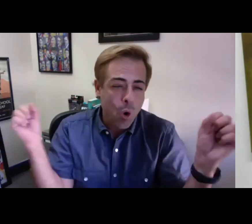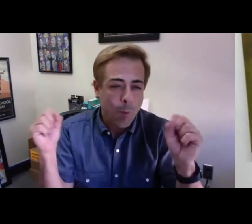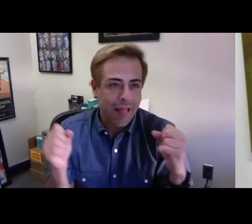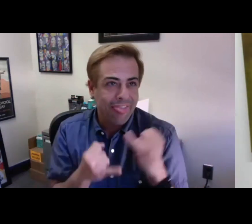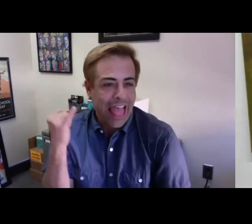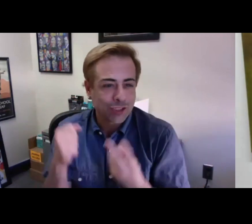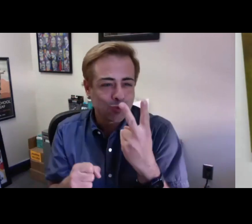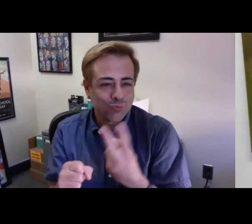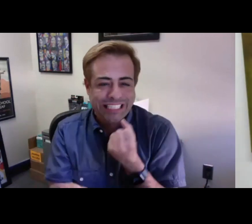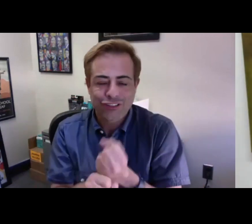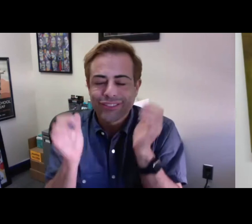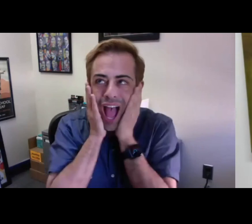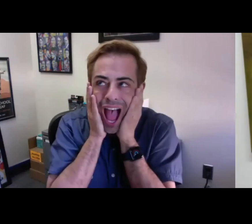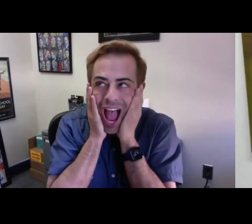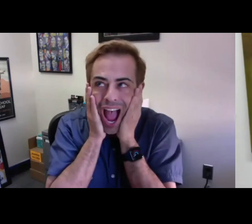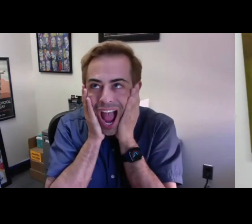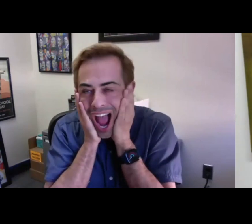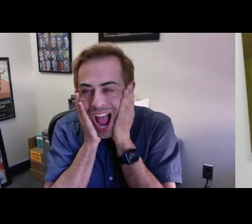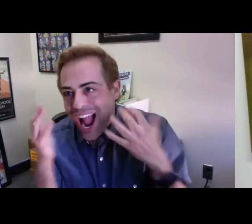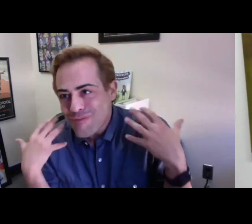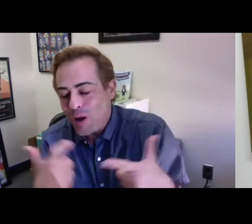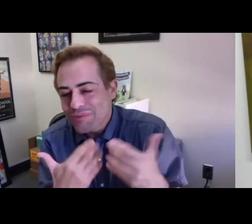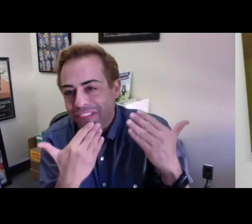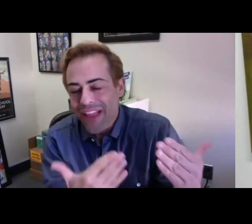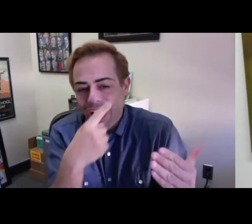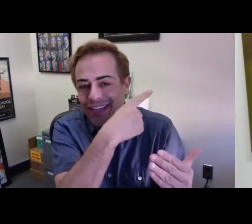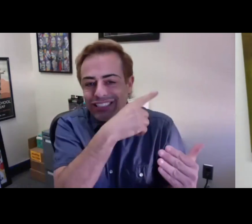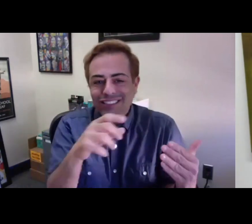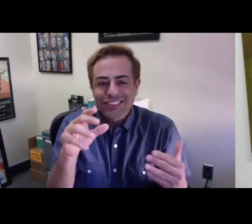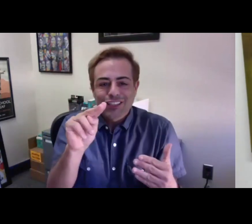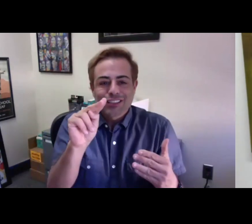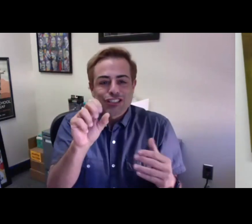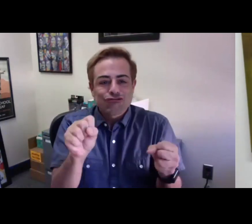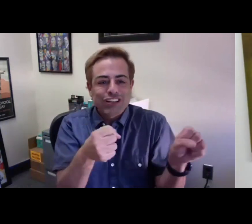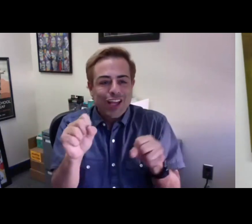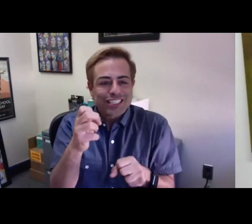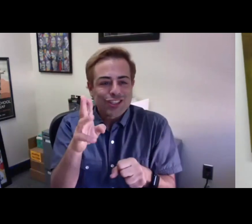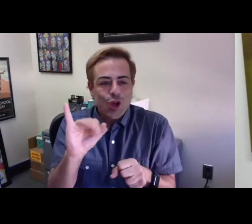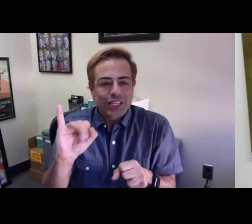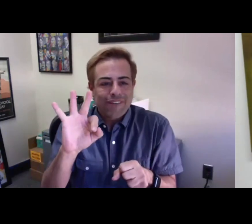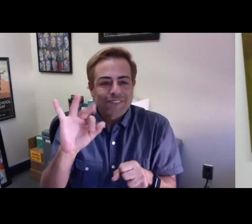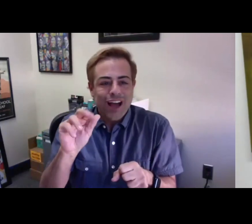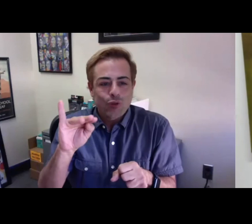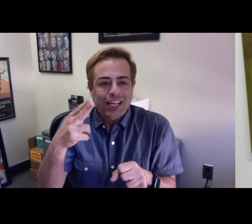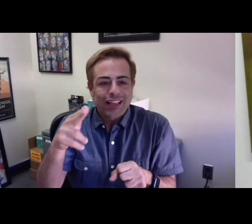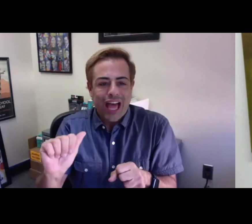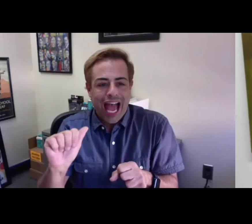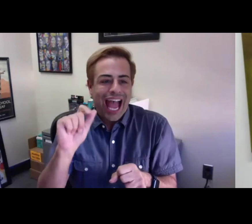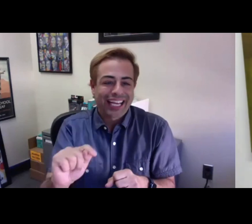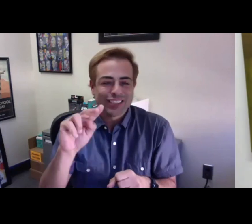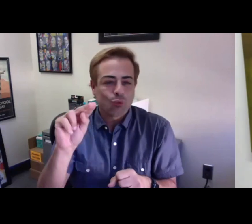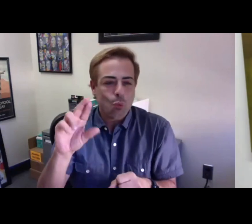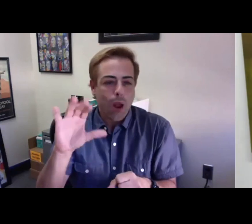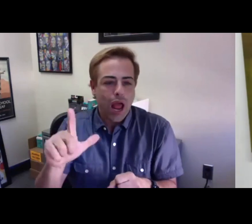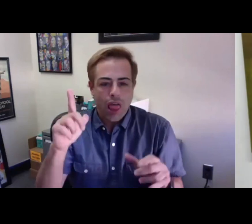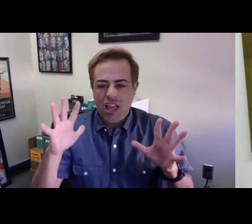Now, our coaching program is really great. In the last 2 years, I just want to thank everyone. The